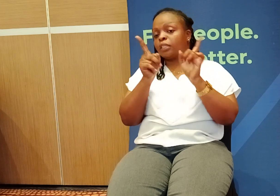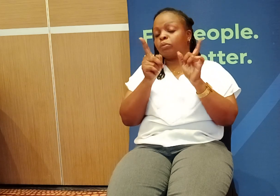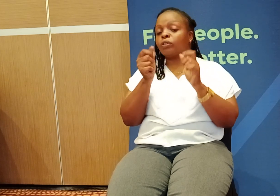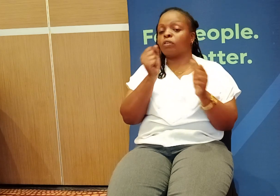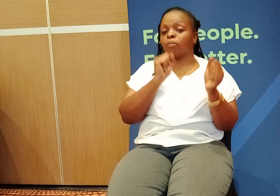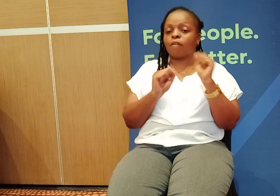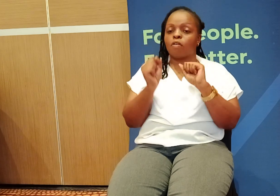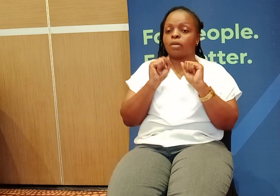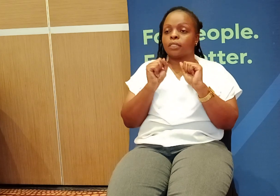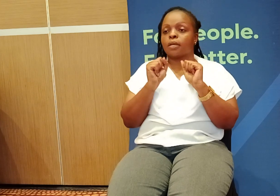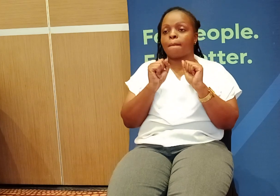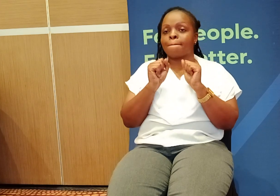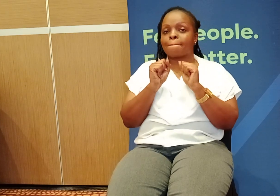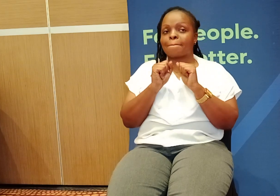performances.